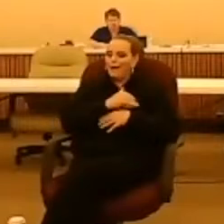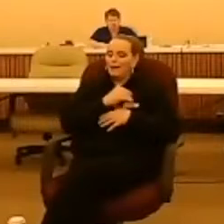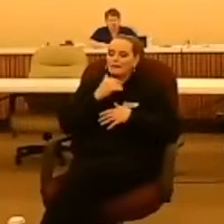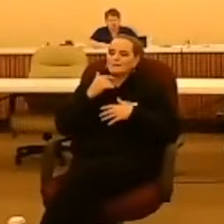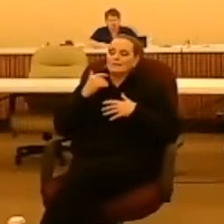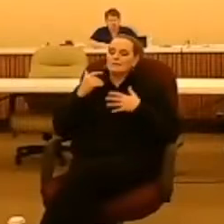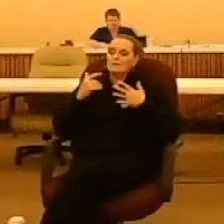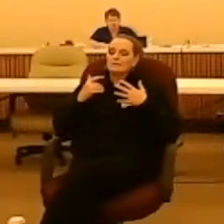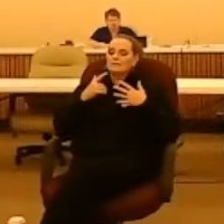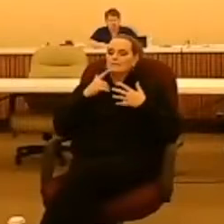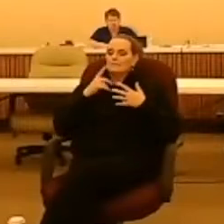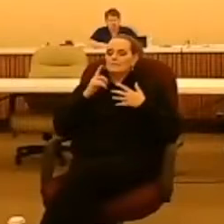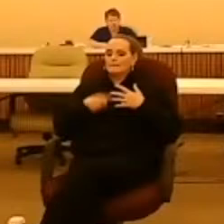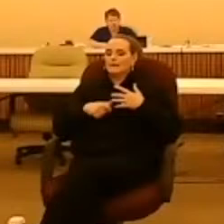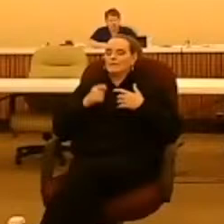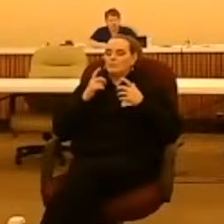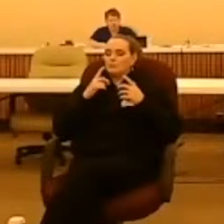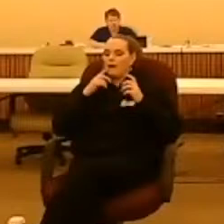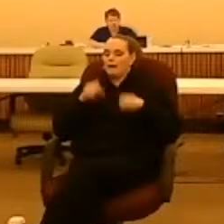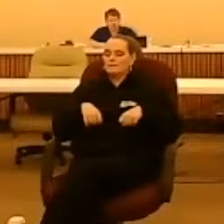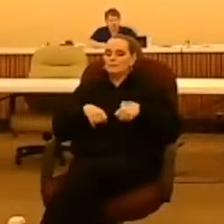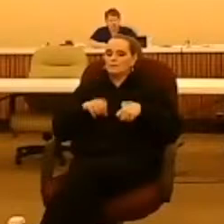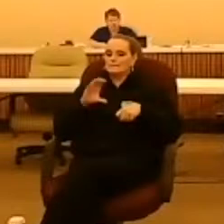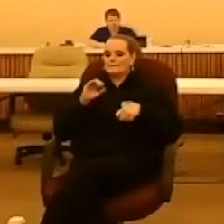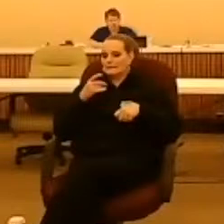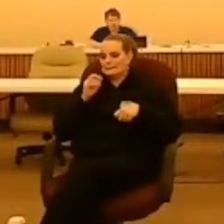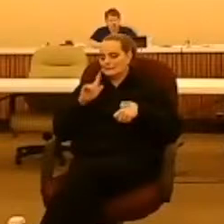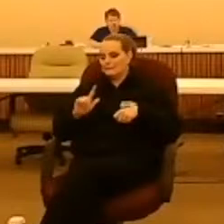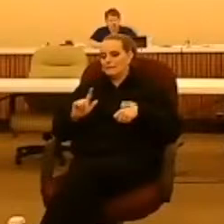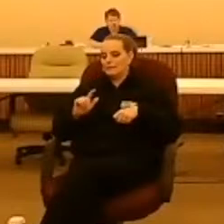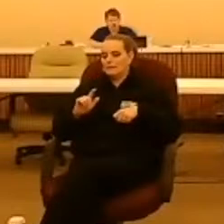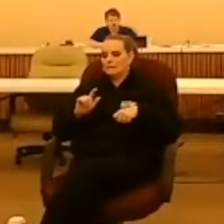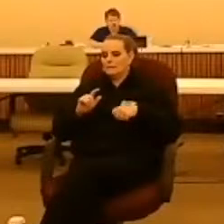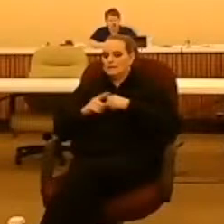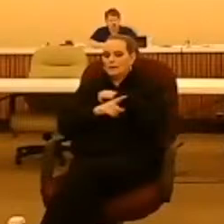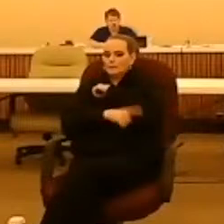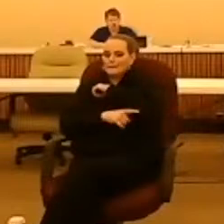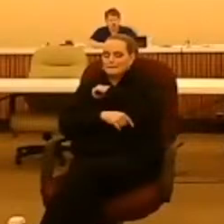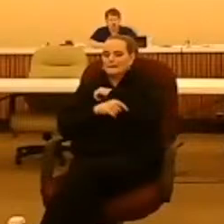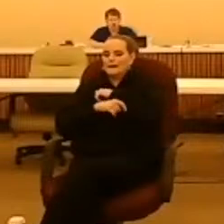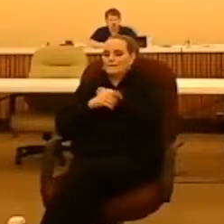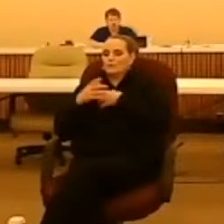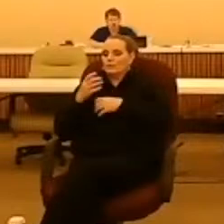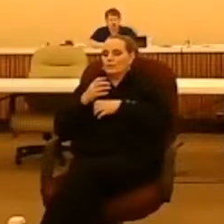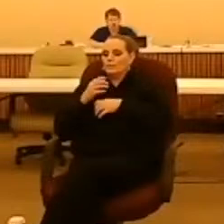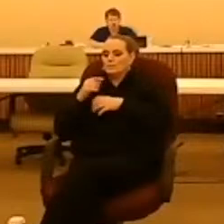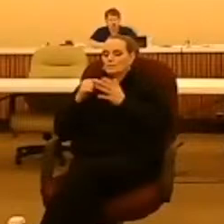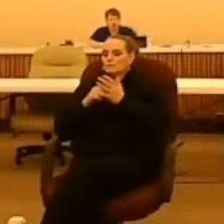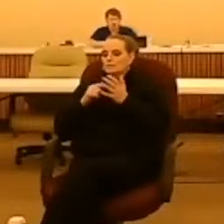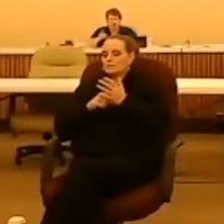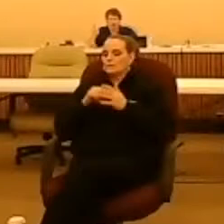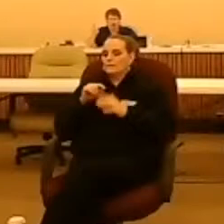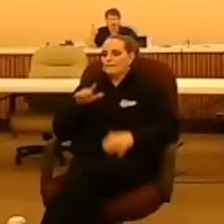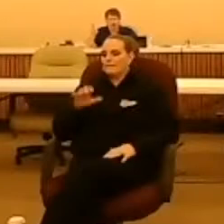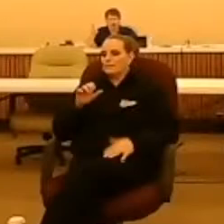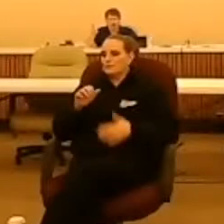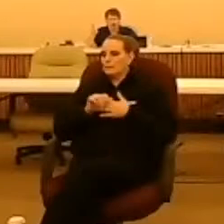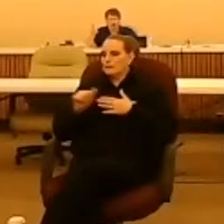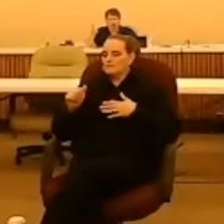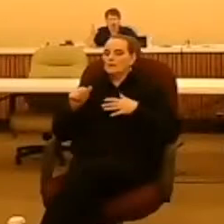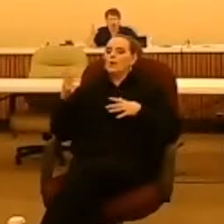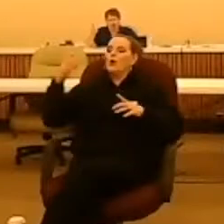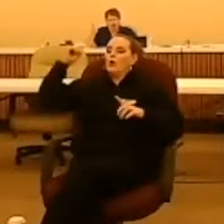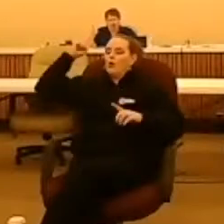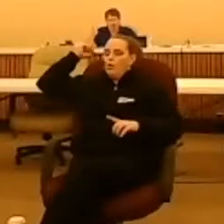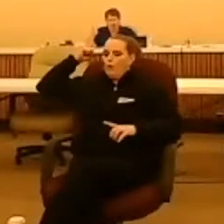may be assessed a civil penalty in an amount not to exceed $500. Okay. That's. Hold on one second. I want